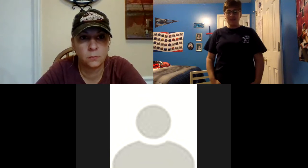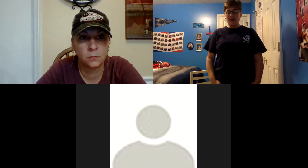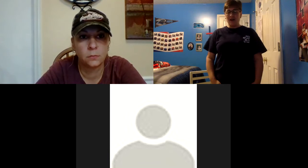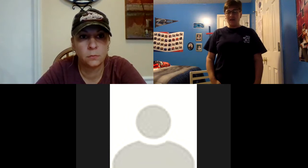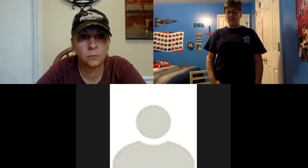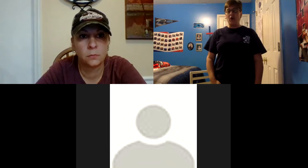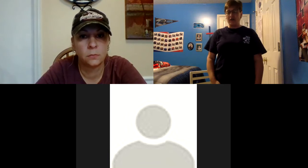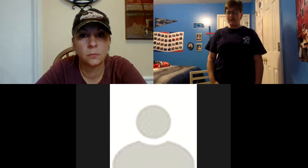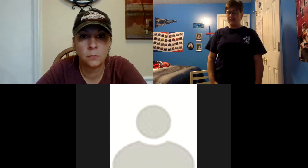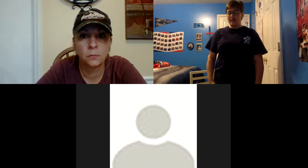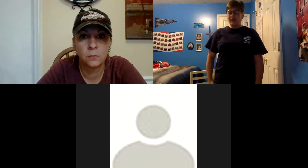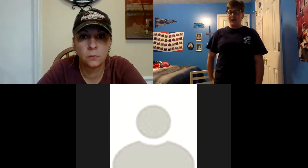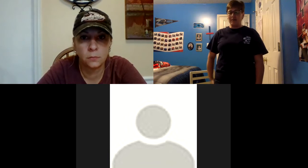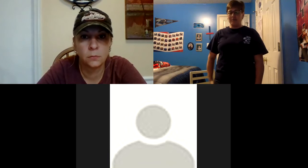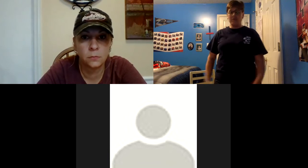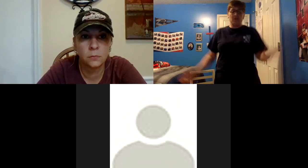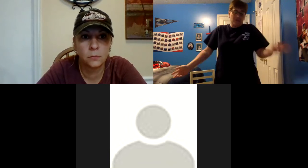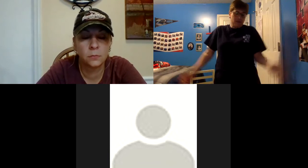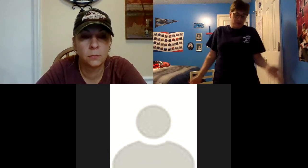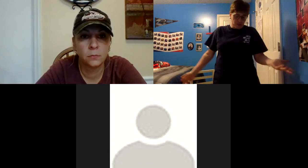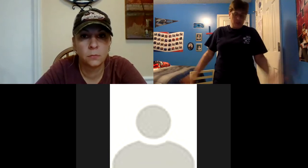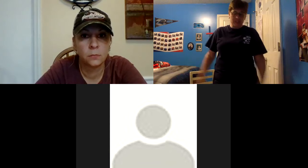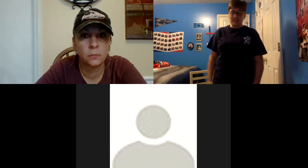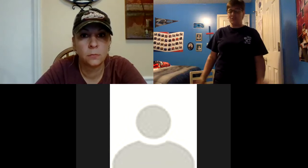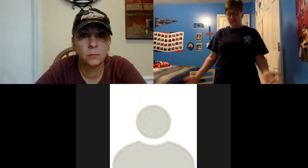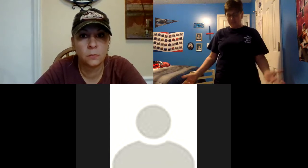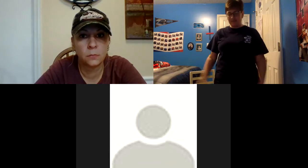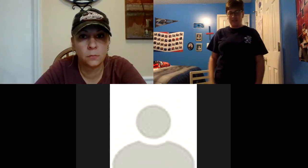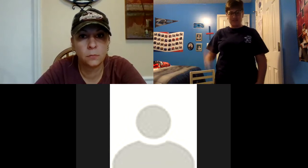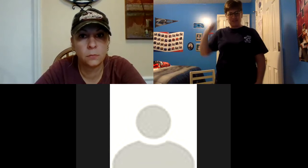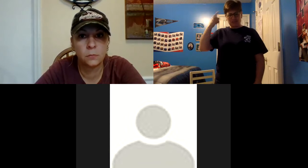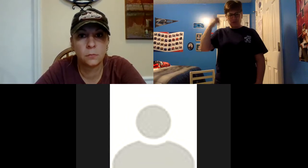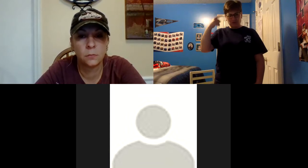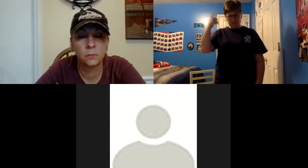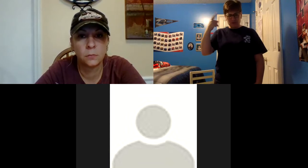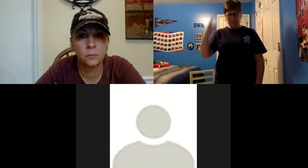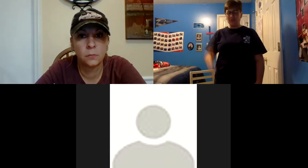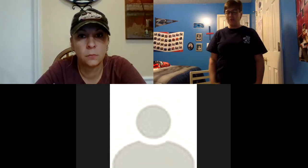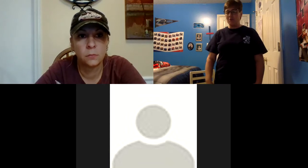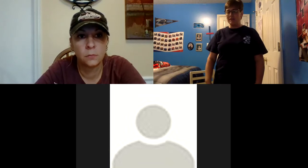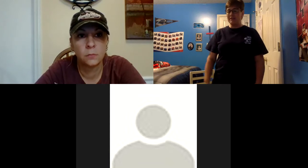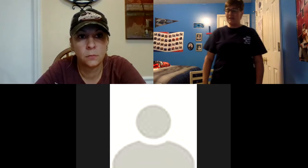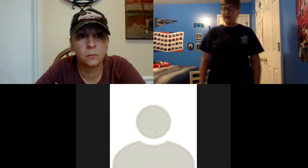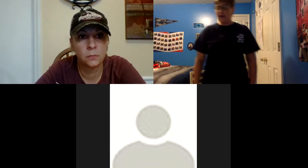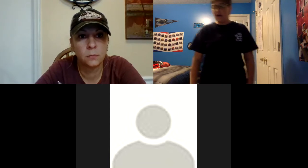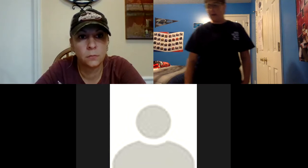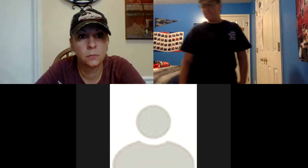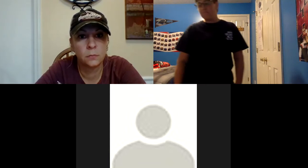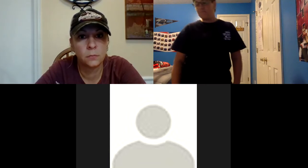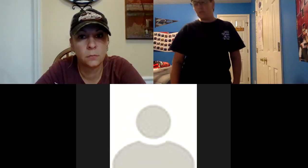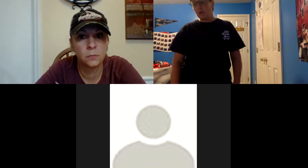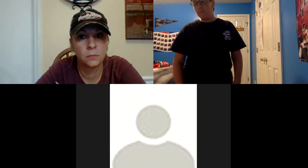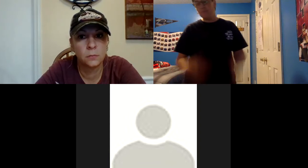confusing thought. But it would be understood. It's just a little confusing for the